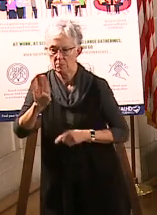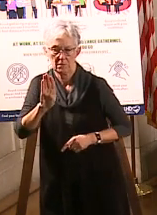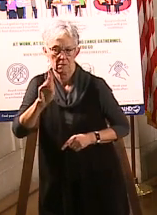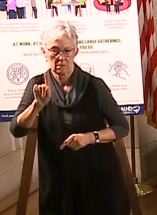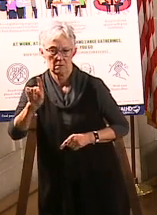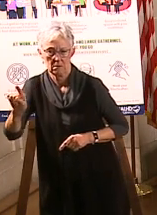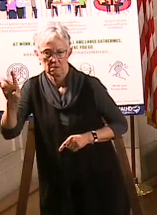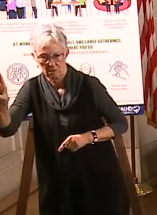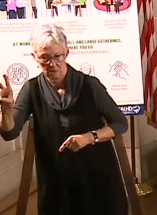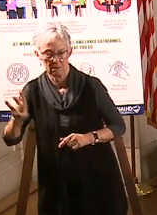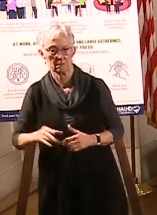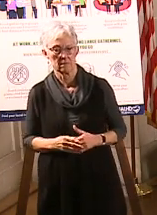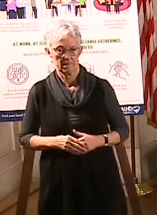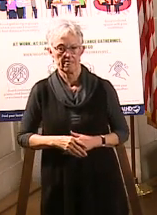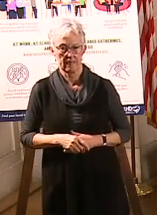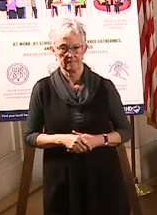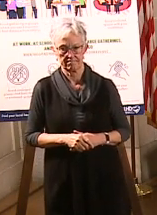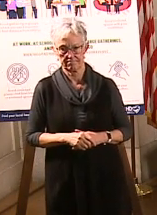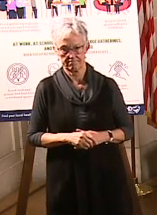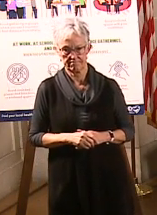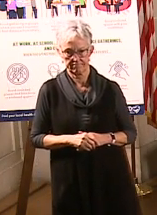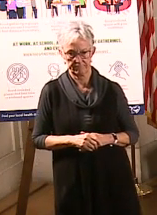And also, how important will testing